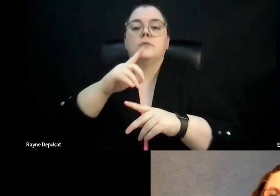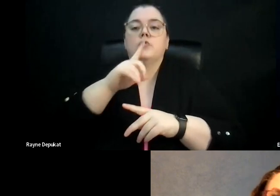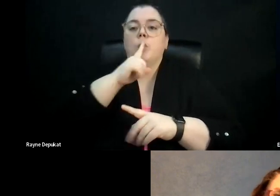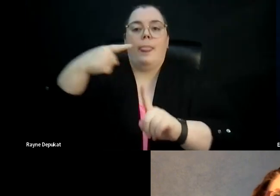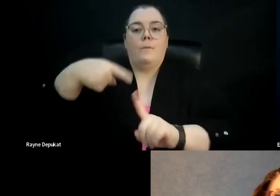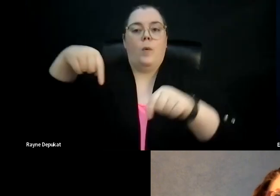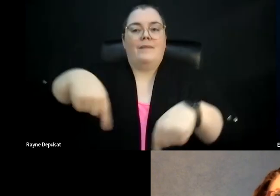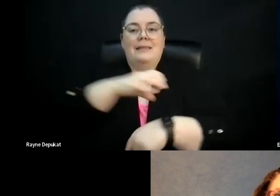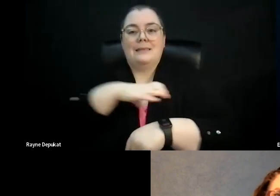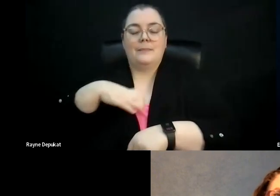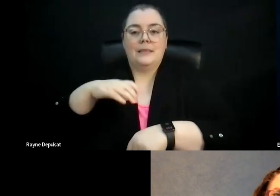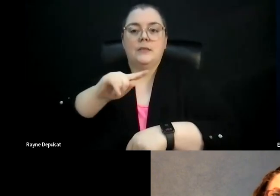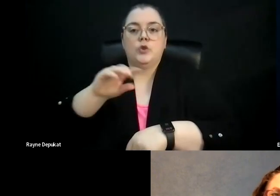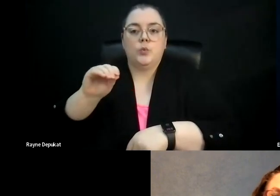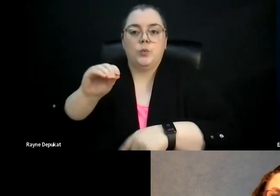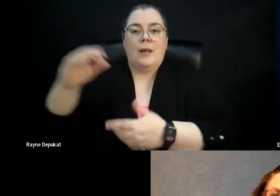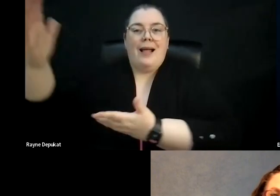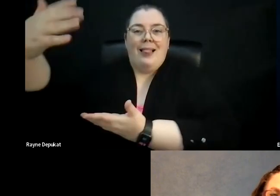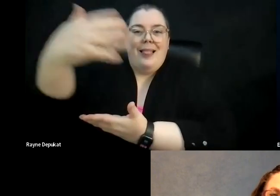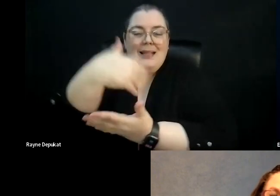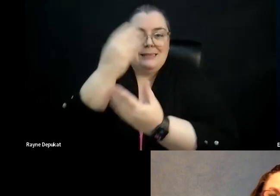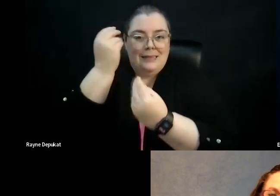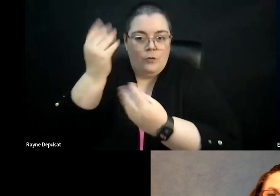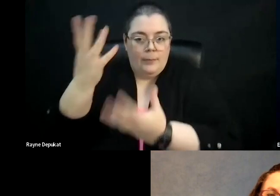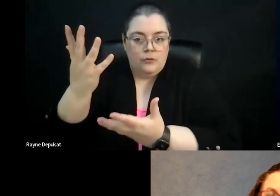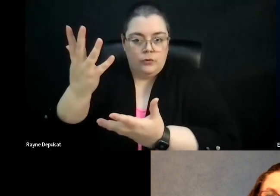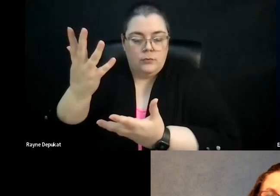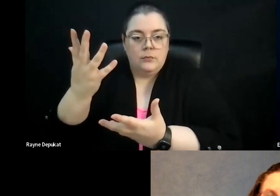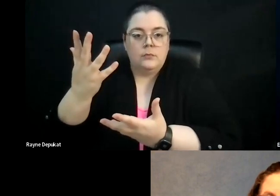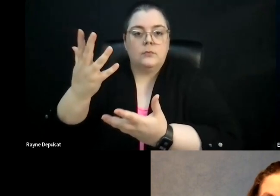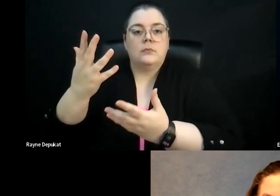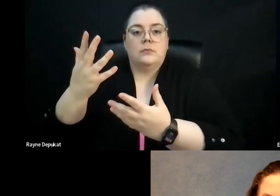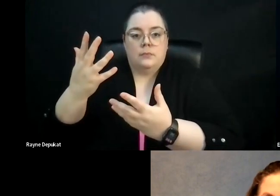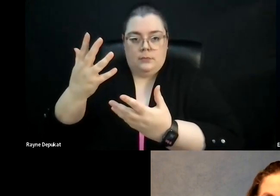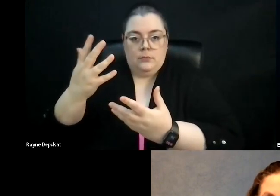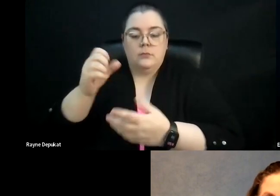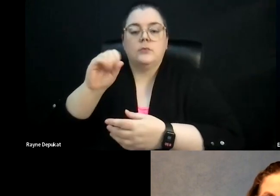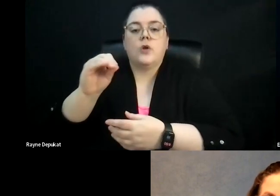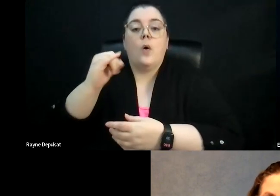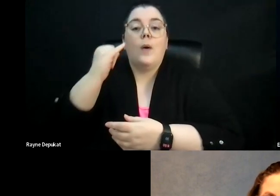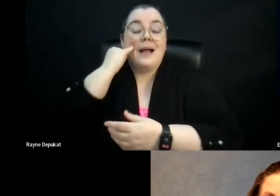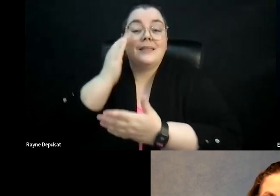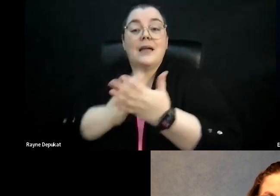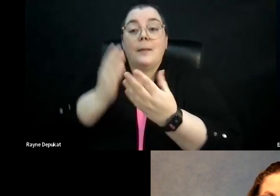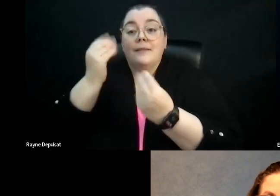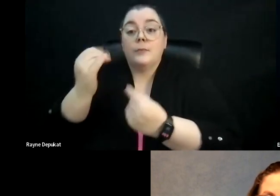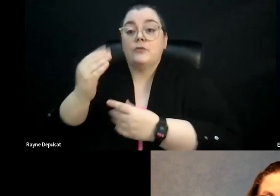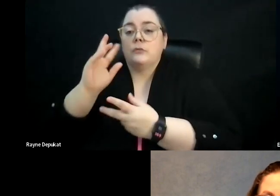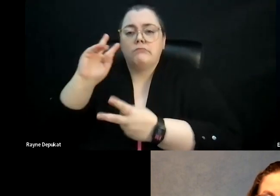is just not correct, the point is the committee is collecting information at the moment. So